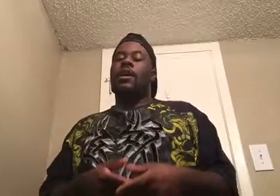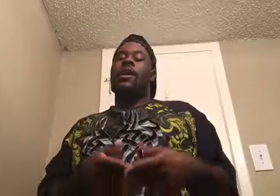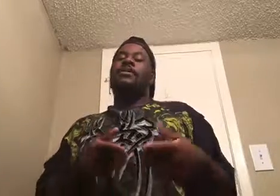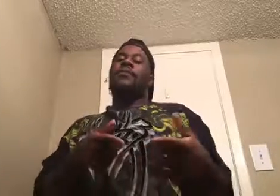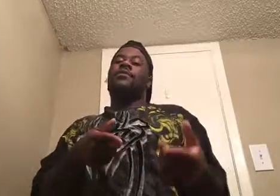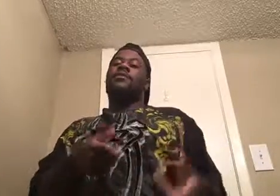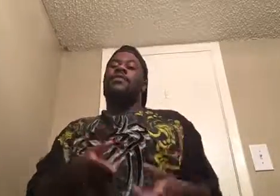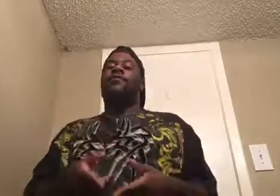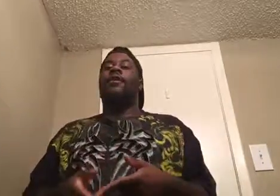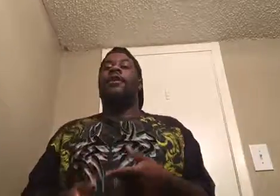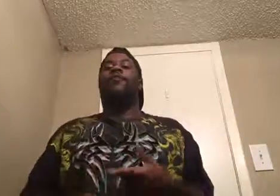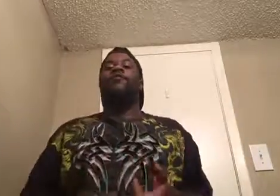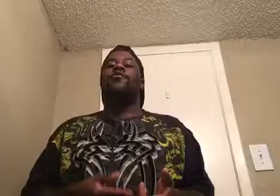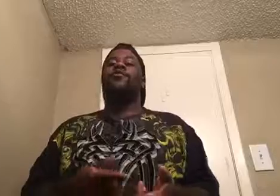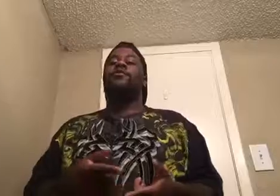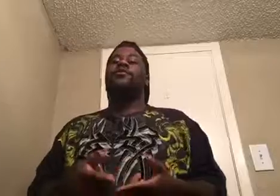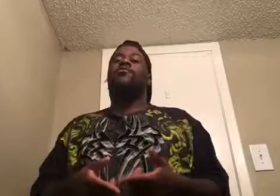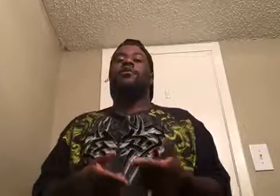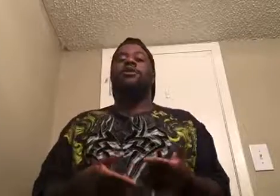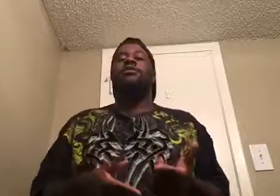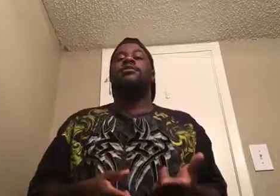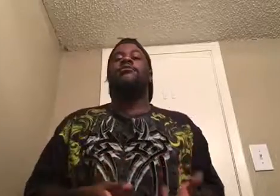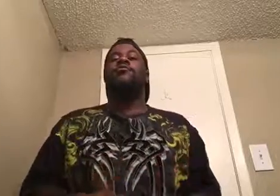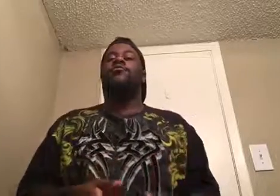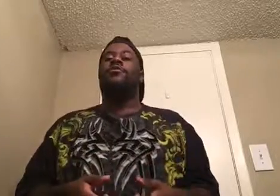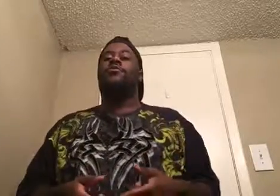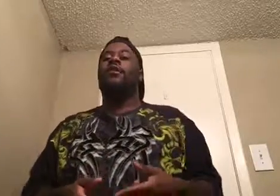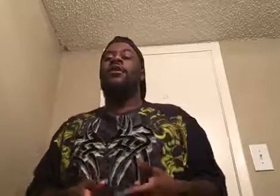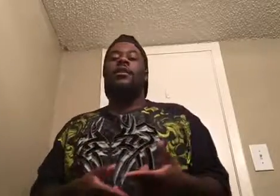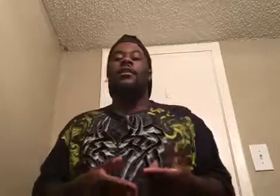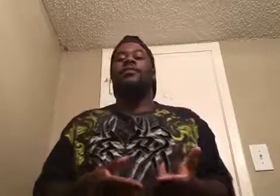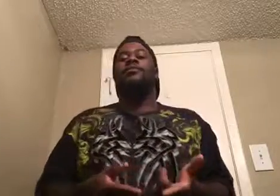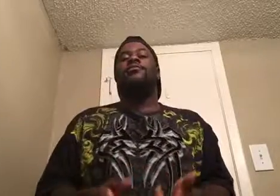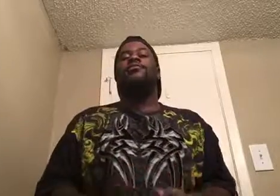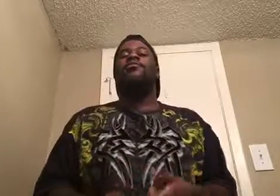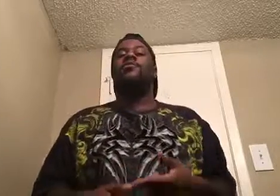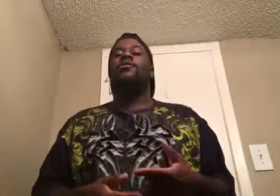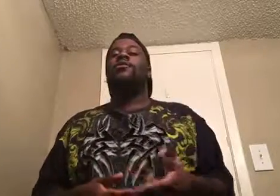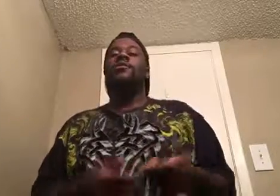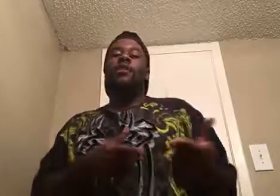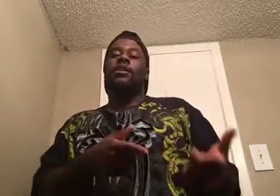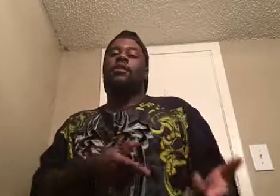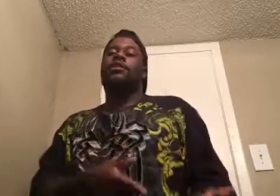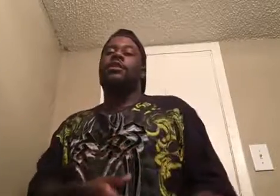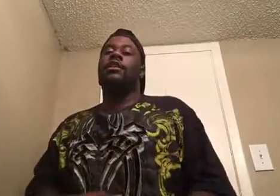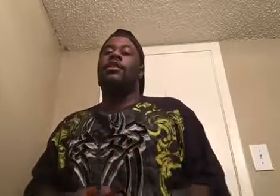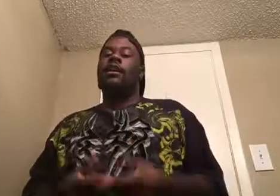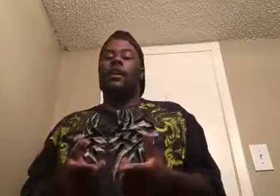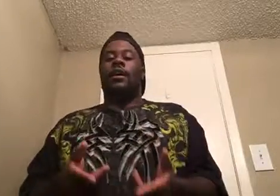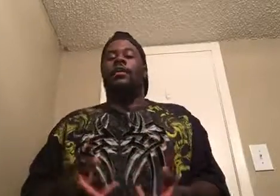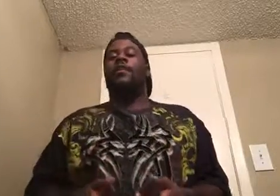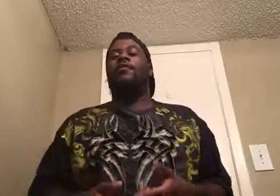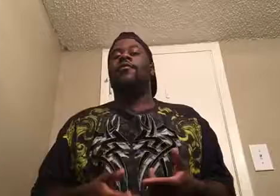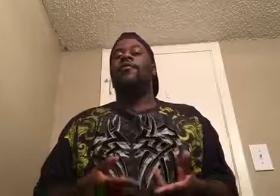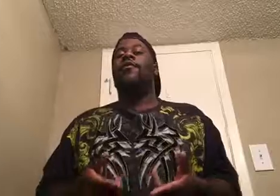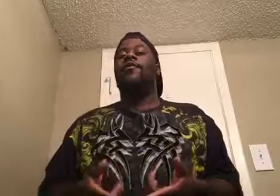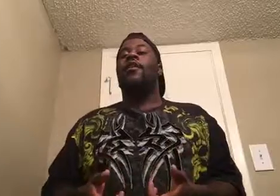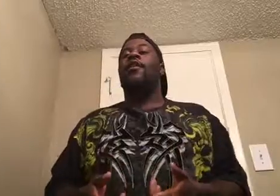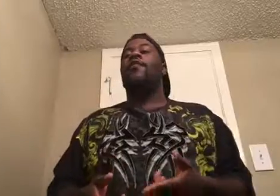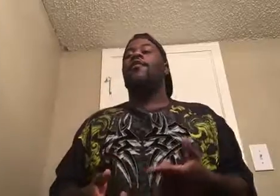At times I wonder why I fool with you, cause this is new to me, and this is new to you. Initially, I didn't wanna fall